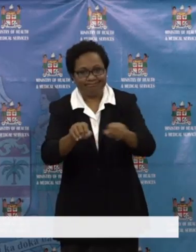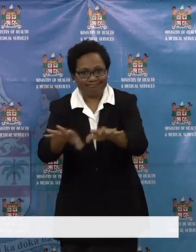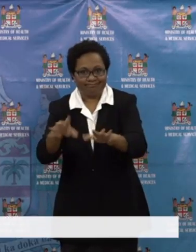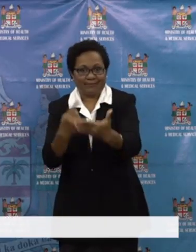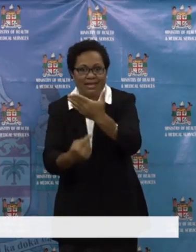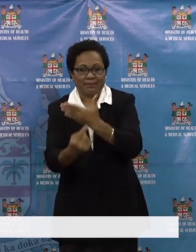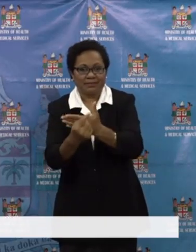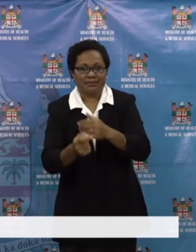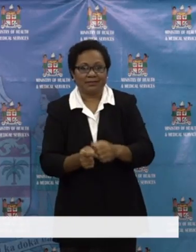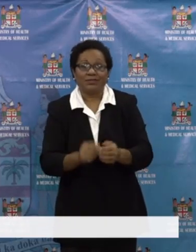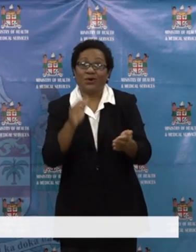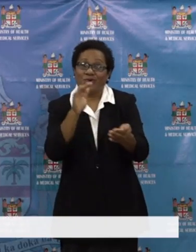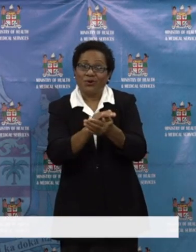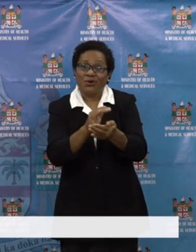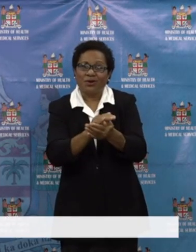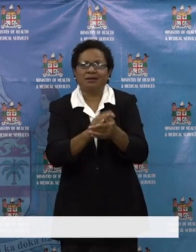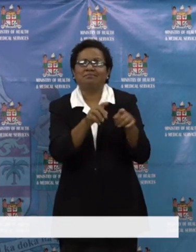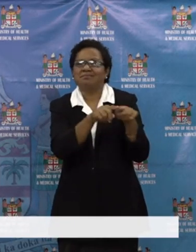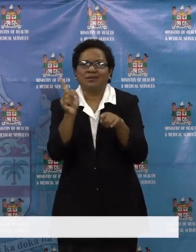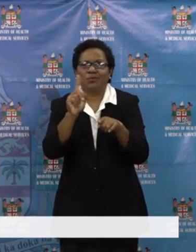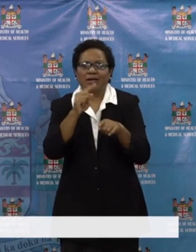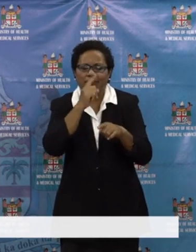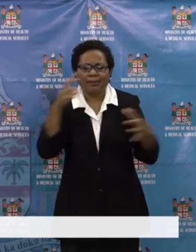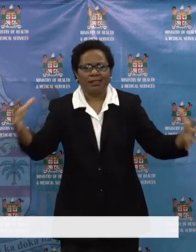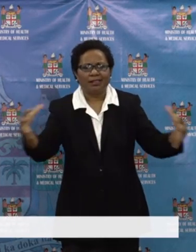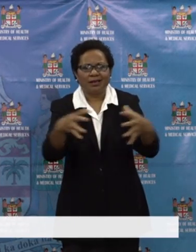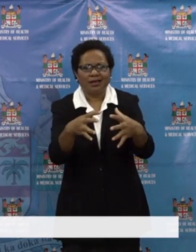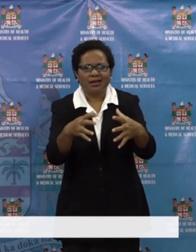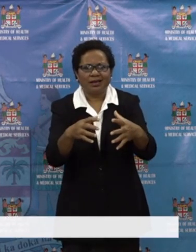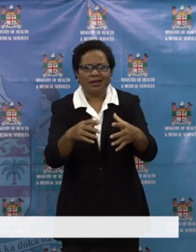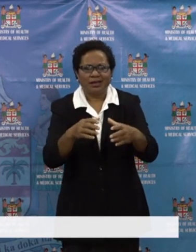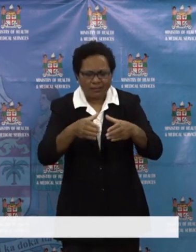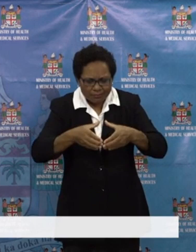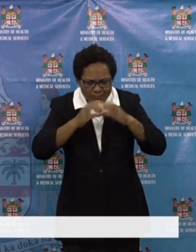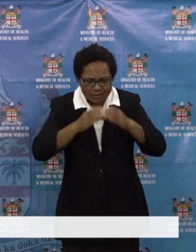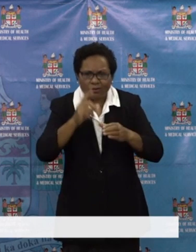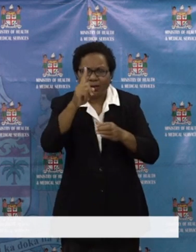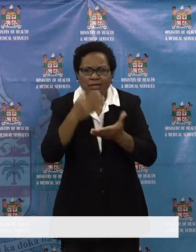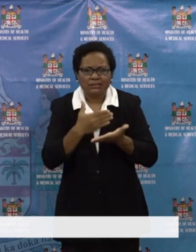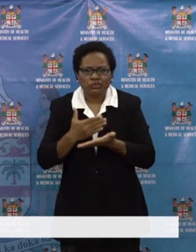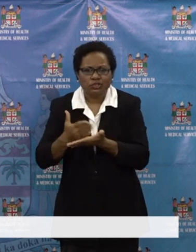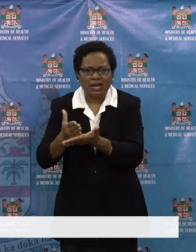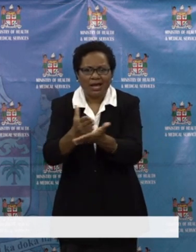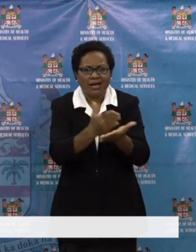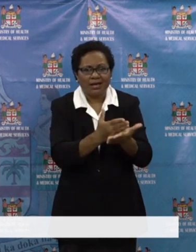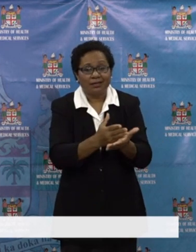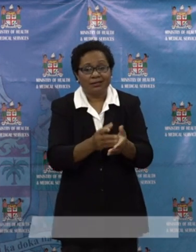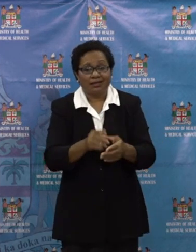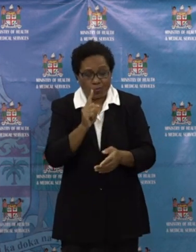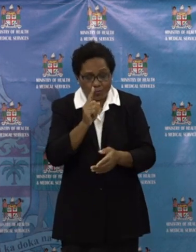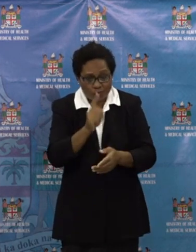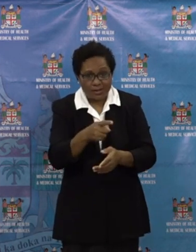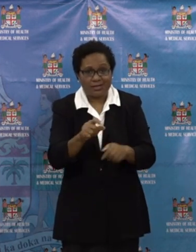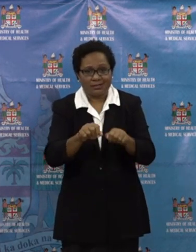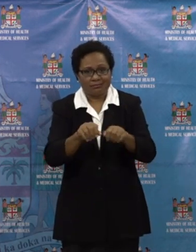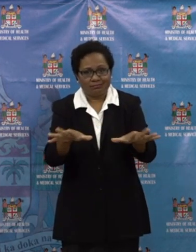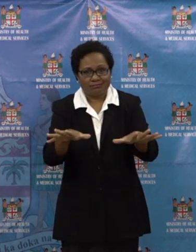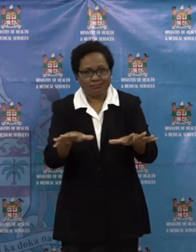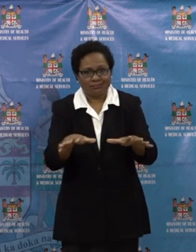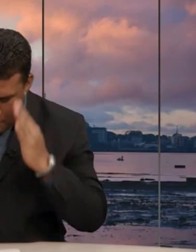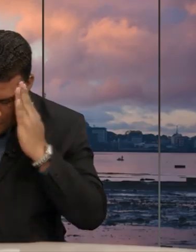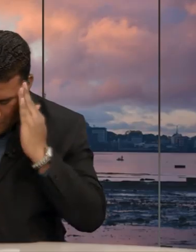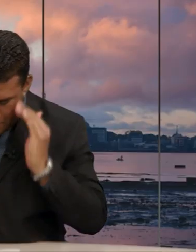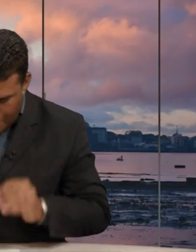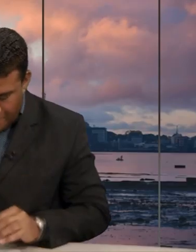Grog drinking involves close contact with others, drinking out of a common cup, which create perfect conditions for the virus to spread from one person to another.